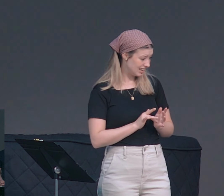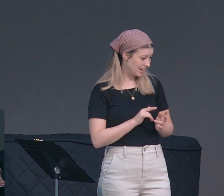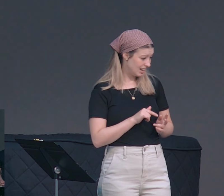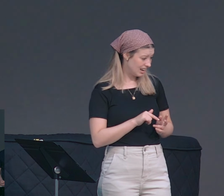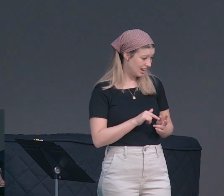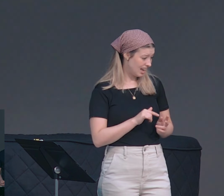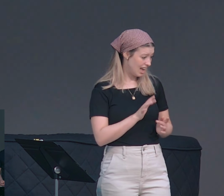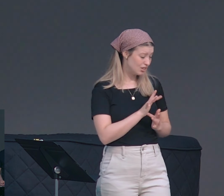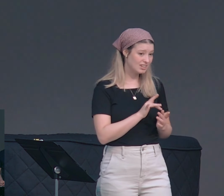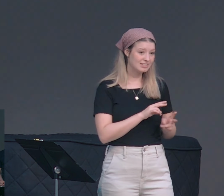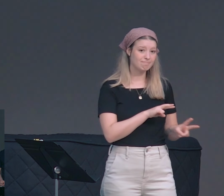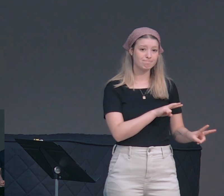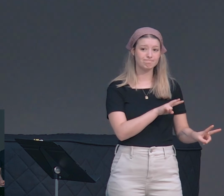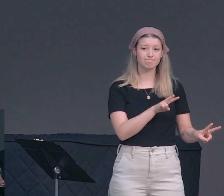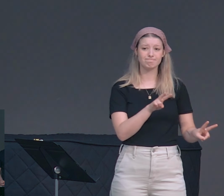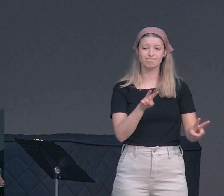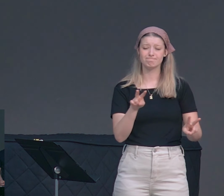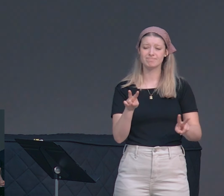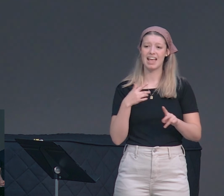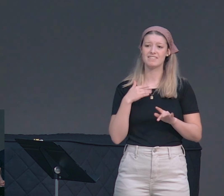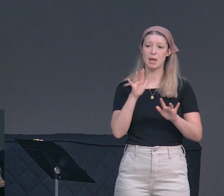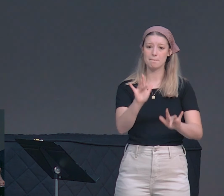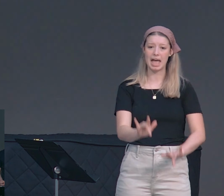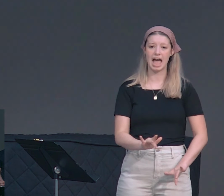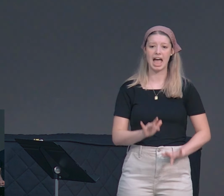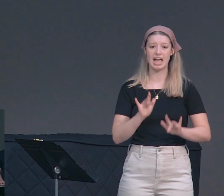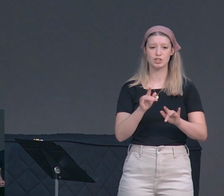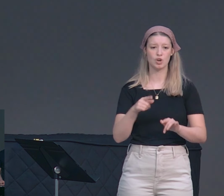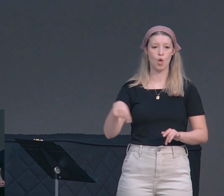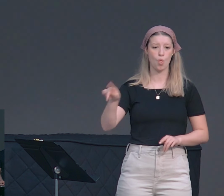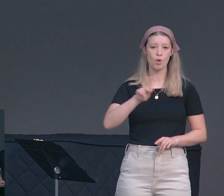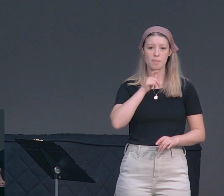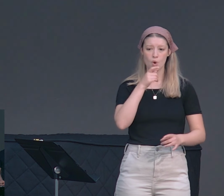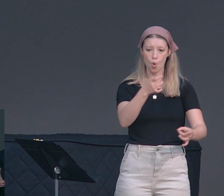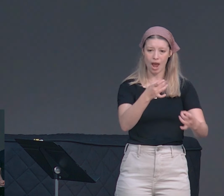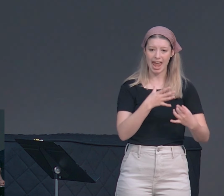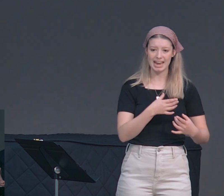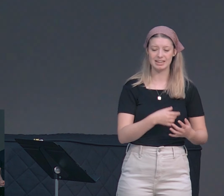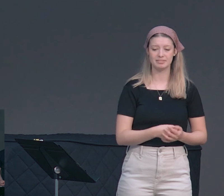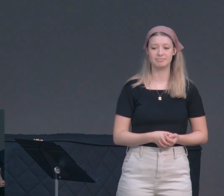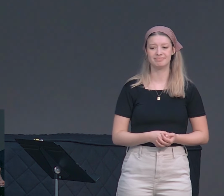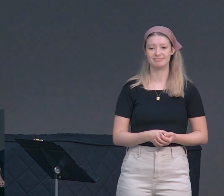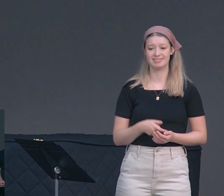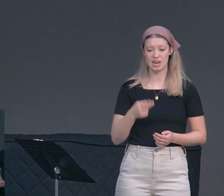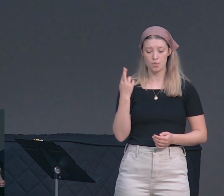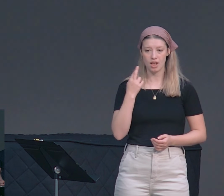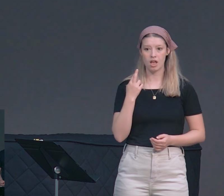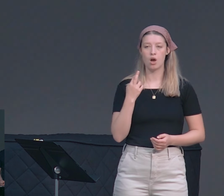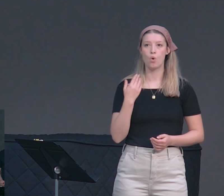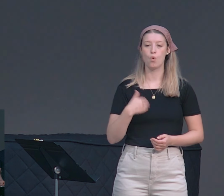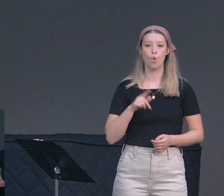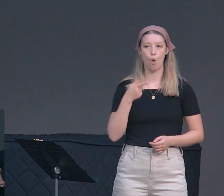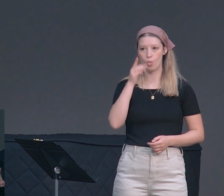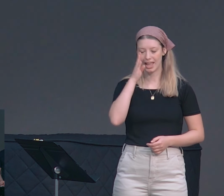on all those who hate him, he has come to realize that only God can love this way.